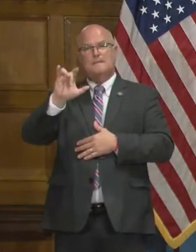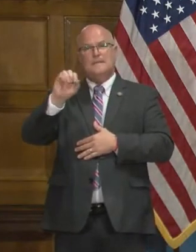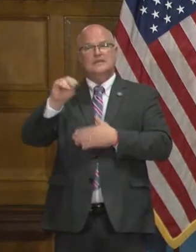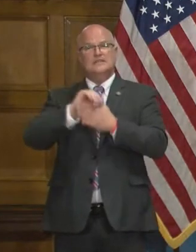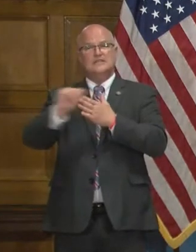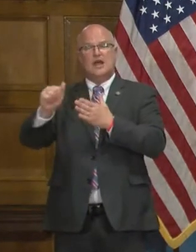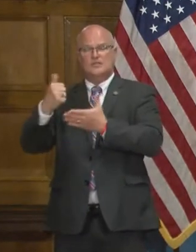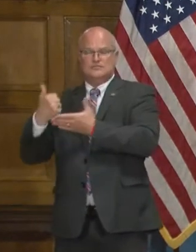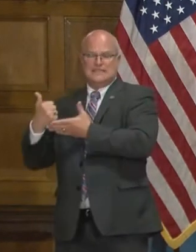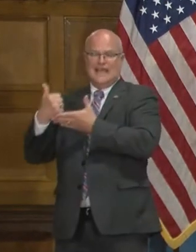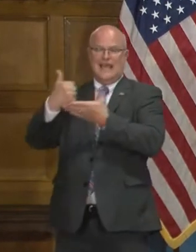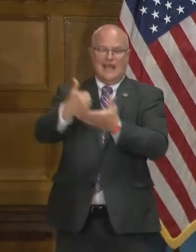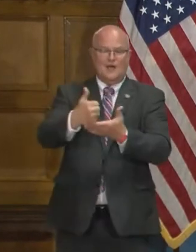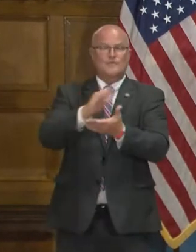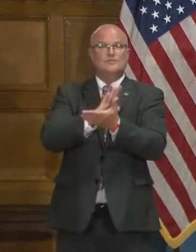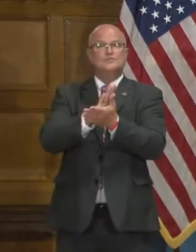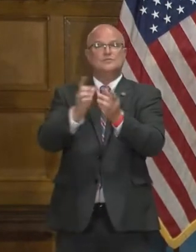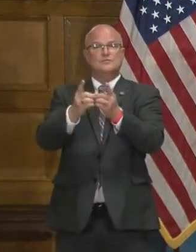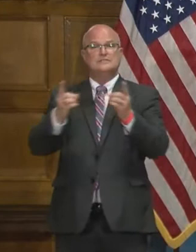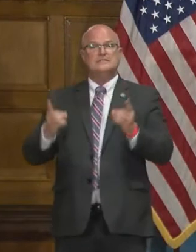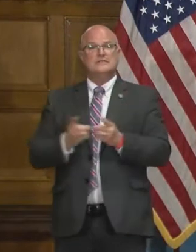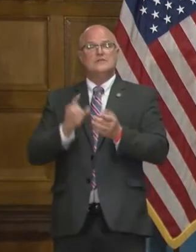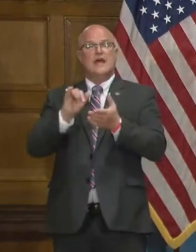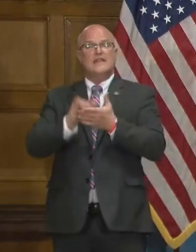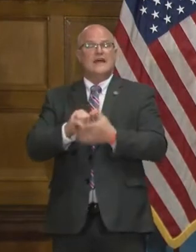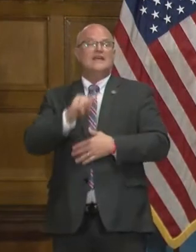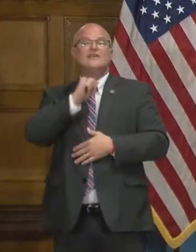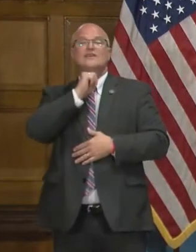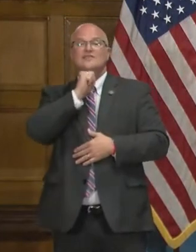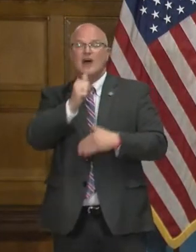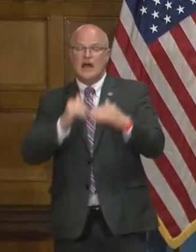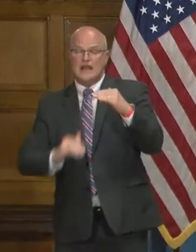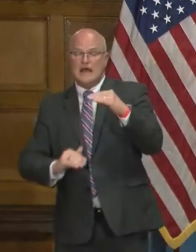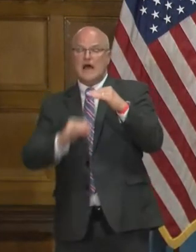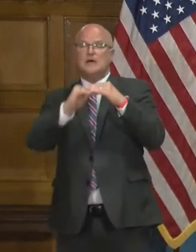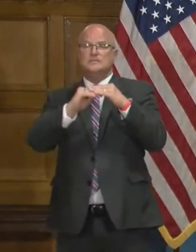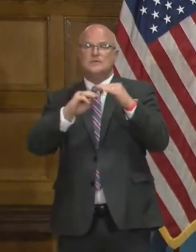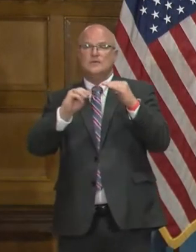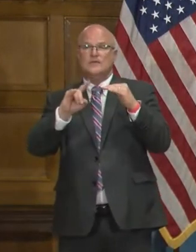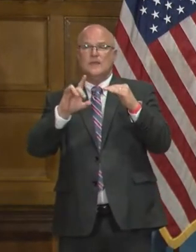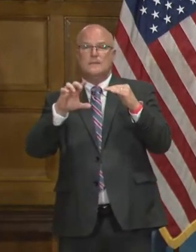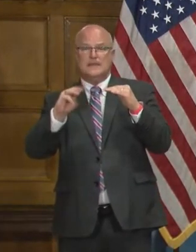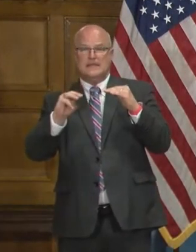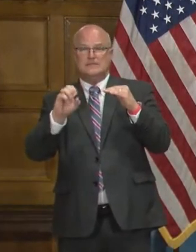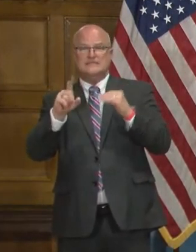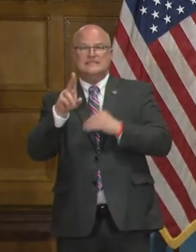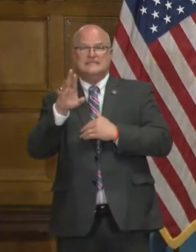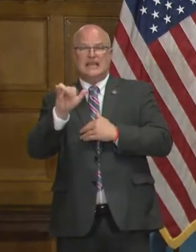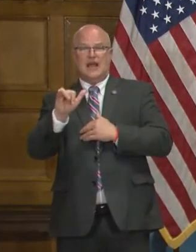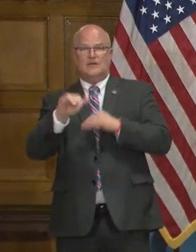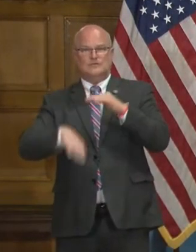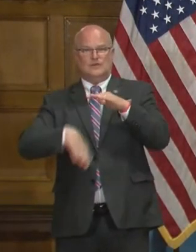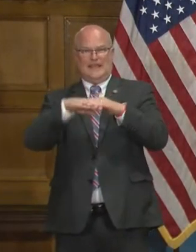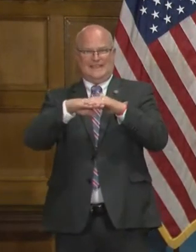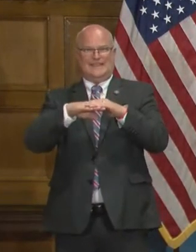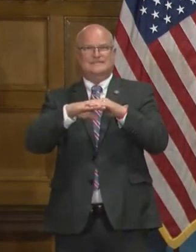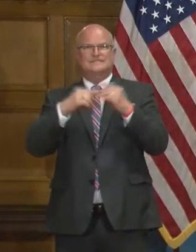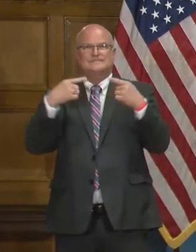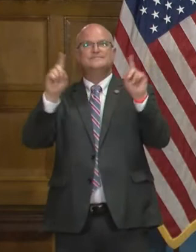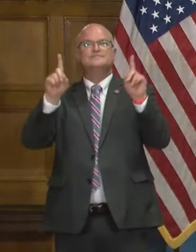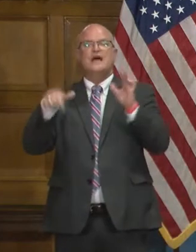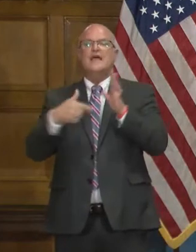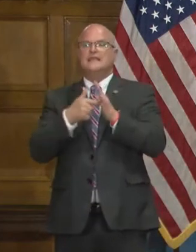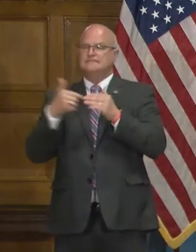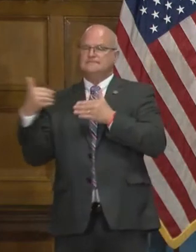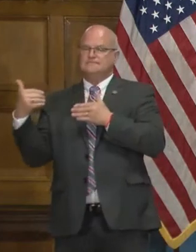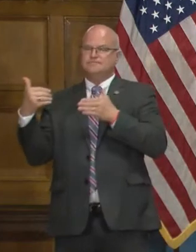million to help the school districts that are not up to the median salary to get there. And so this is really